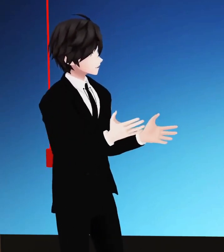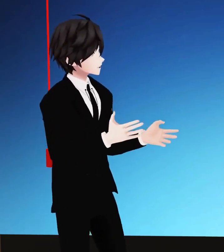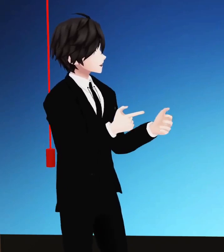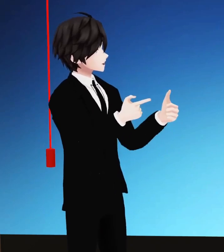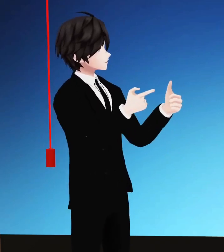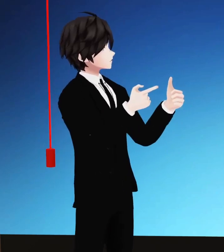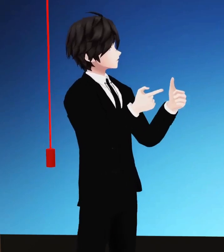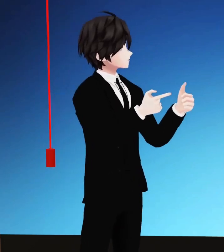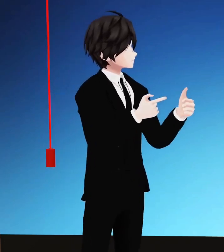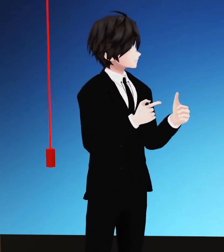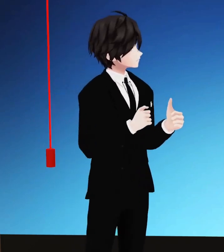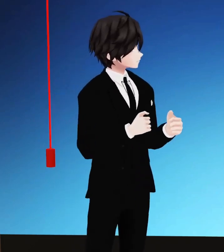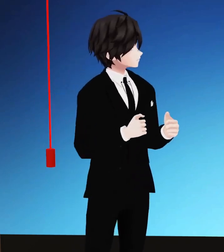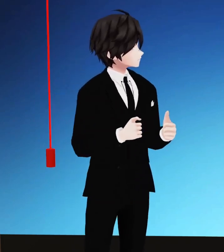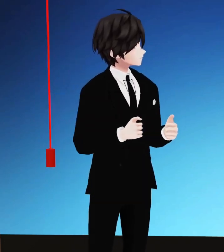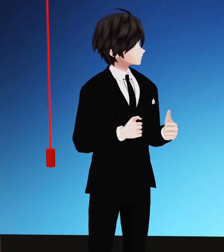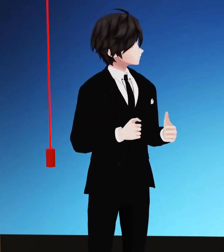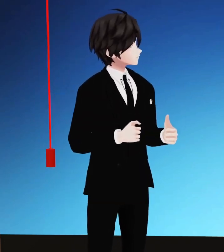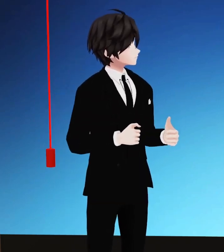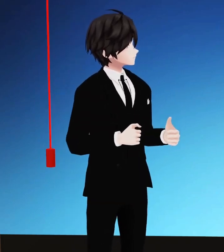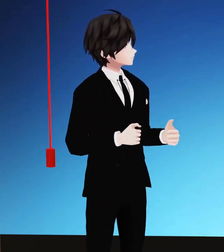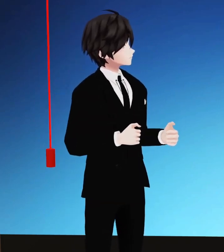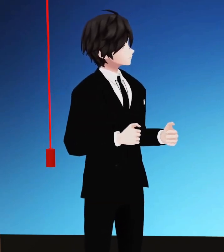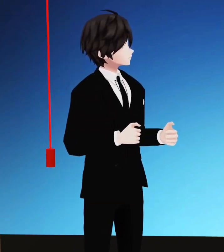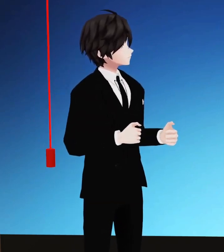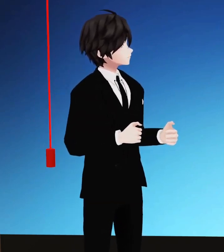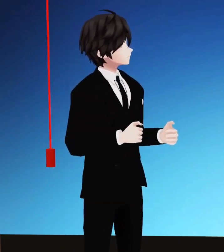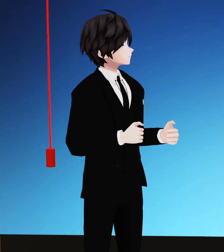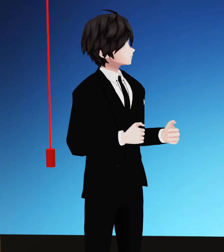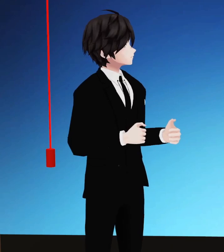So if you'd like, you can ask a few questions if you're curious about anything.